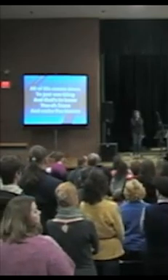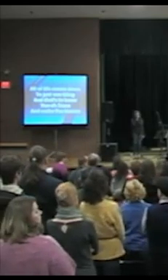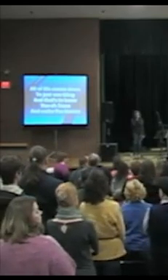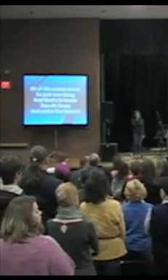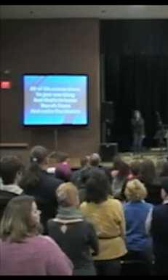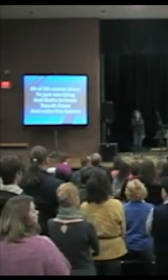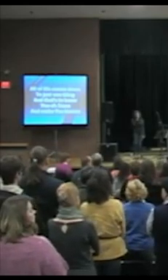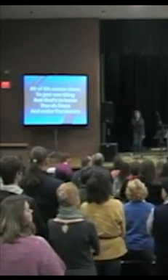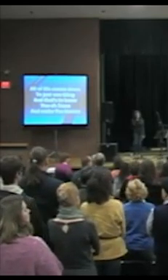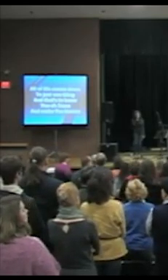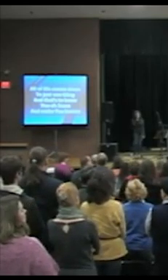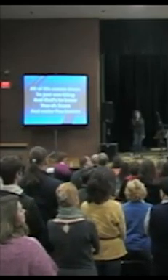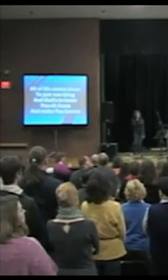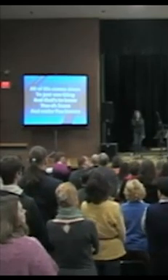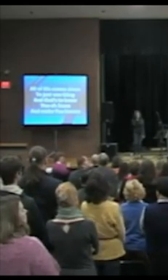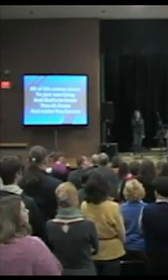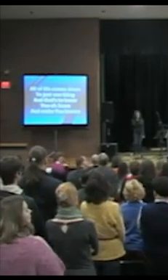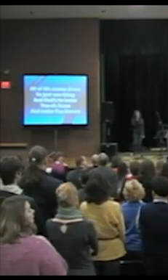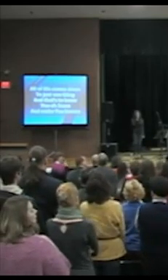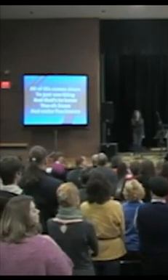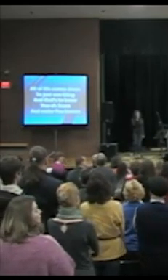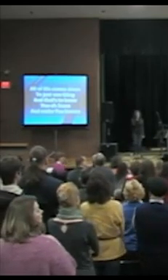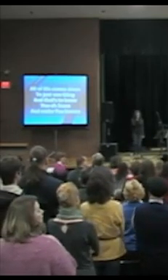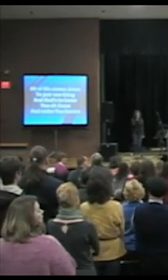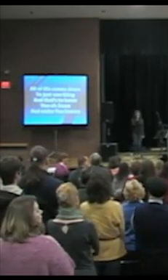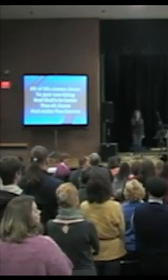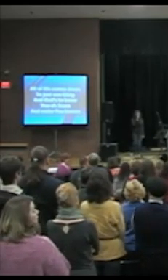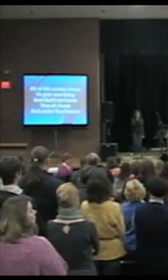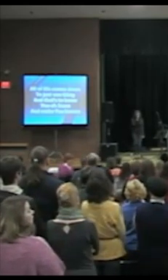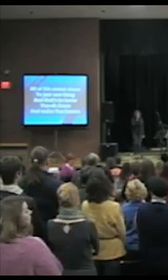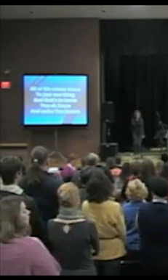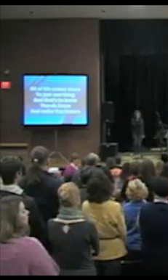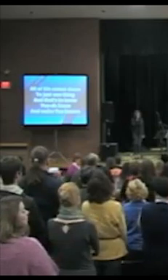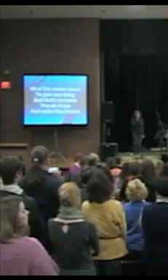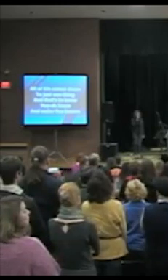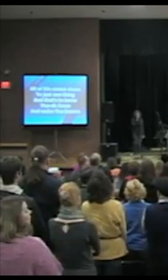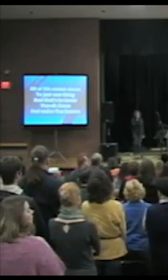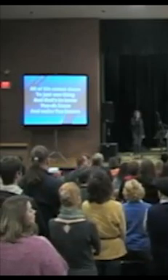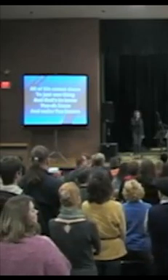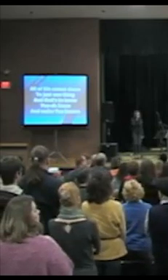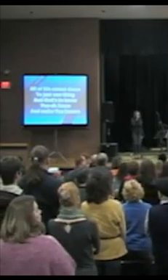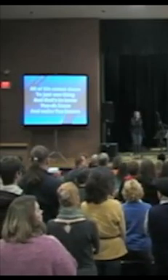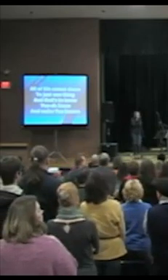you, oh Jesus, and make you known.